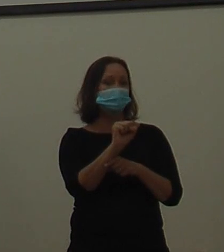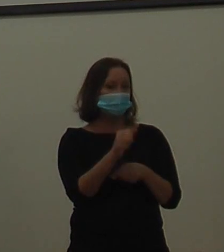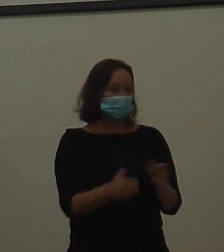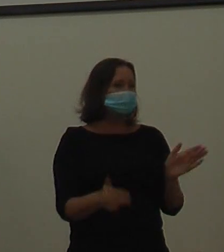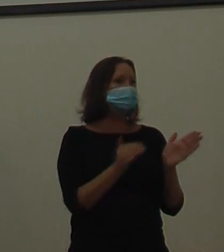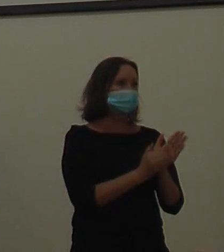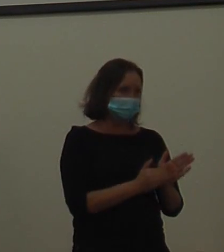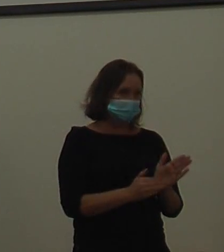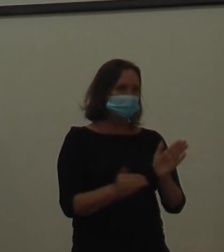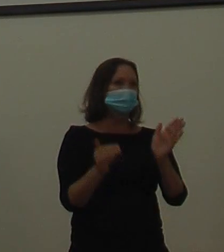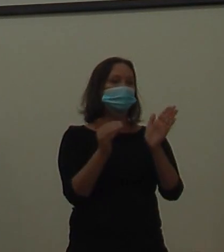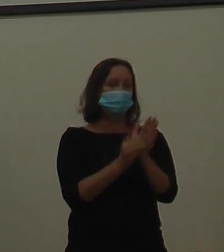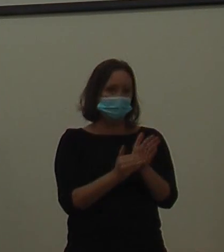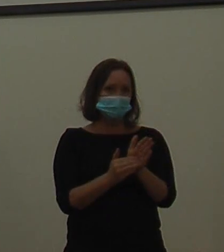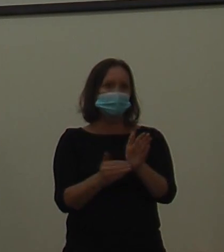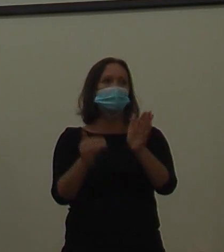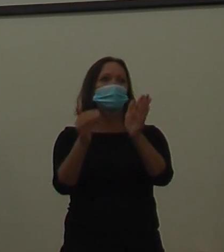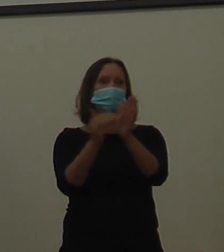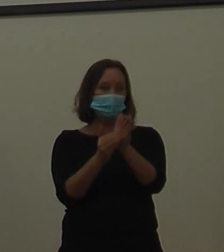and over again.